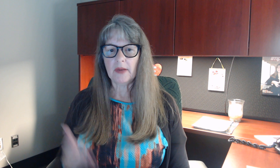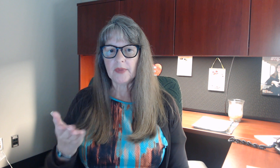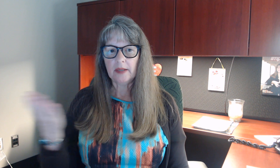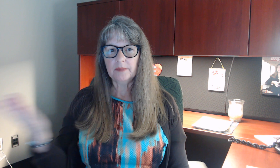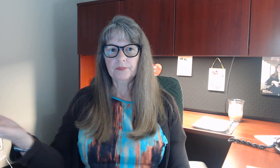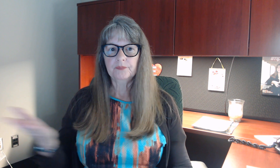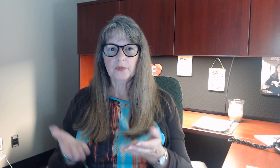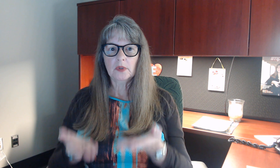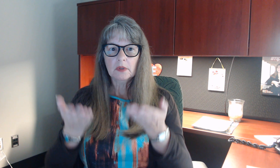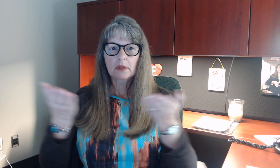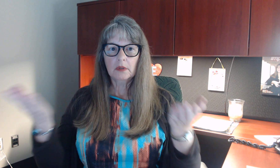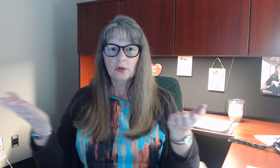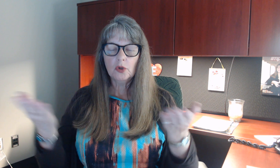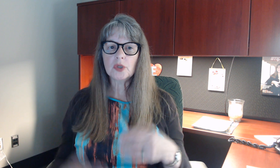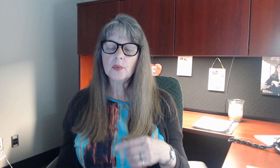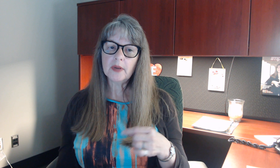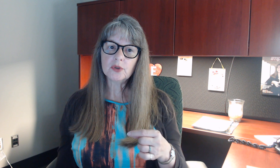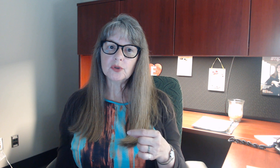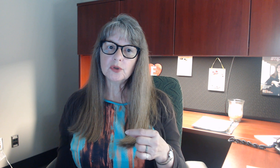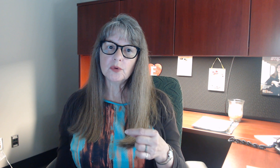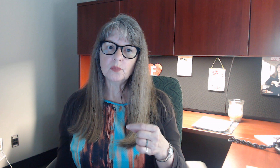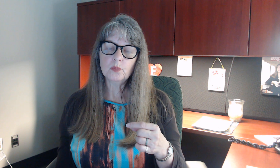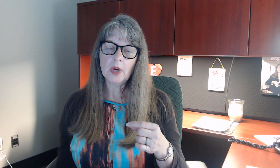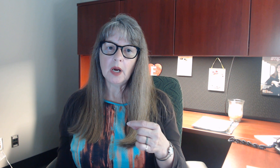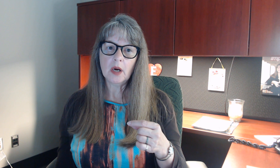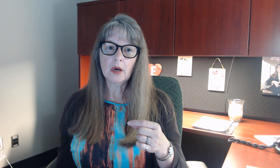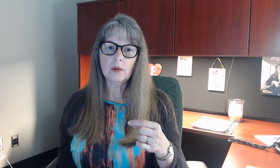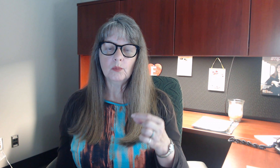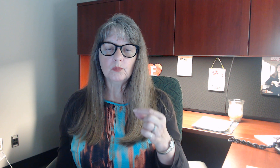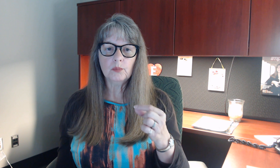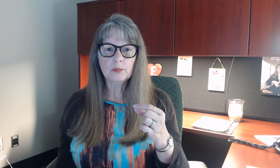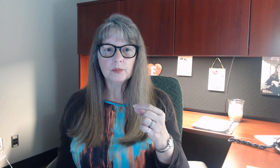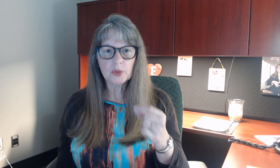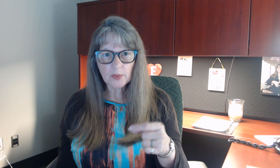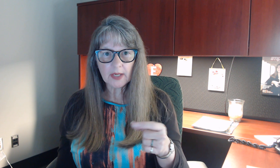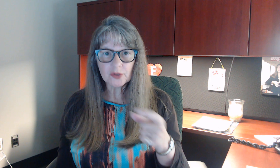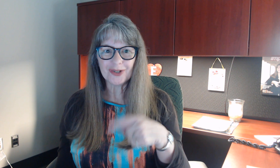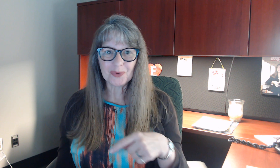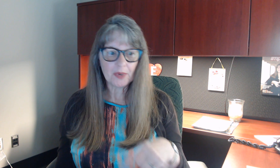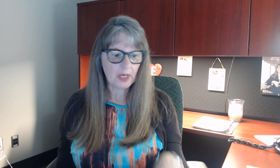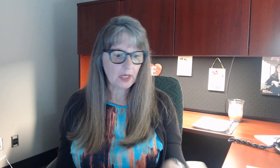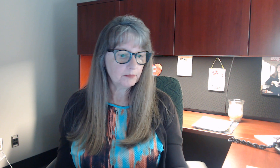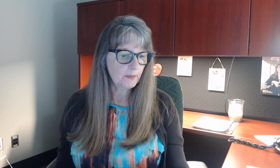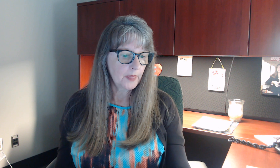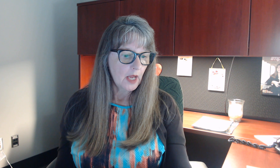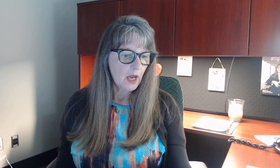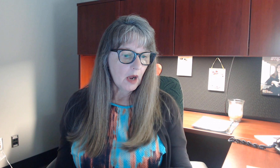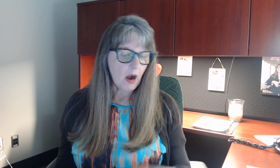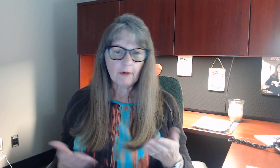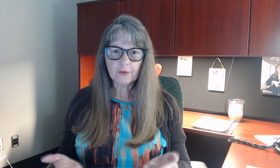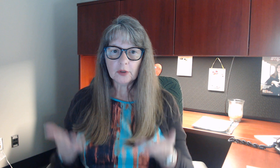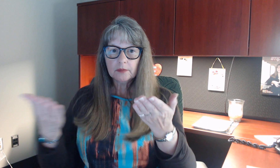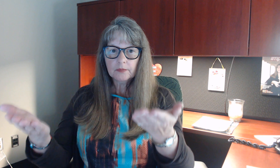that. Usually whatever you do with two hands, you can do with one hand. Offer